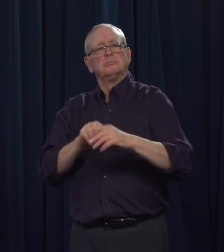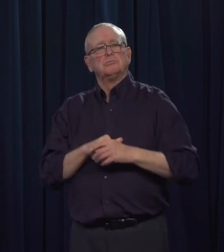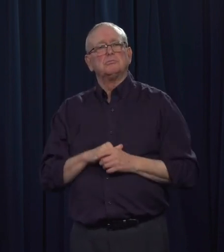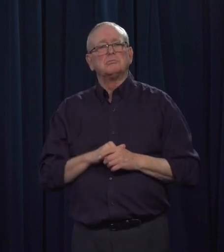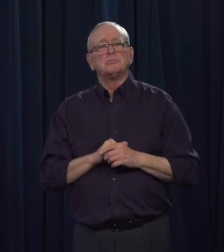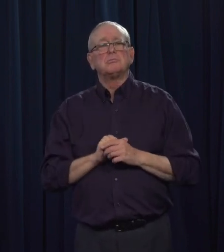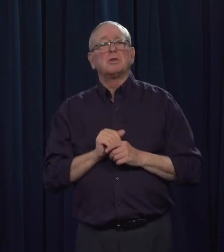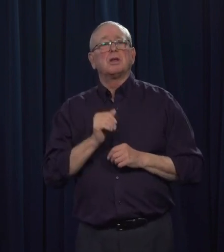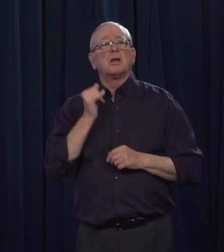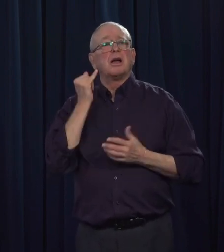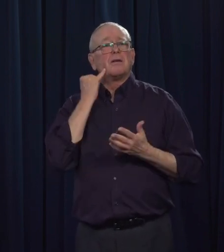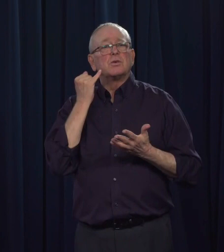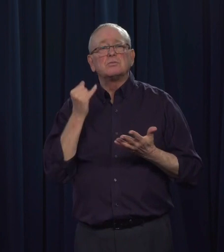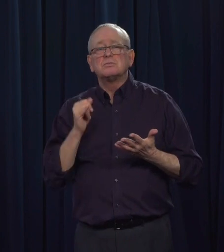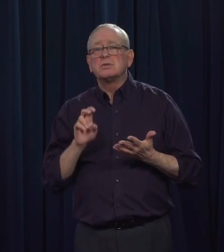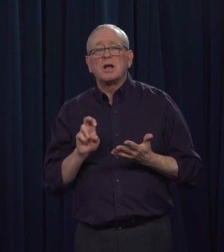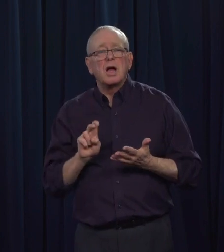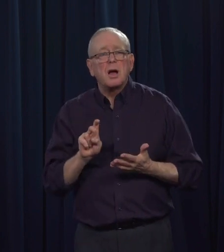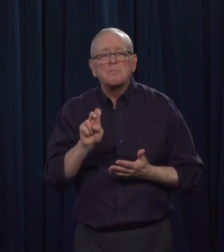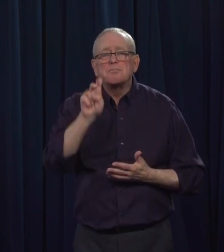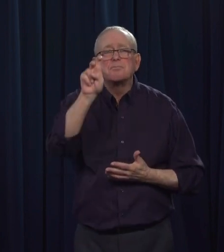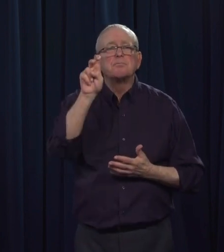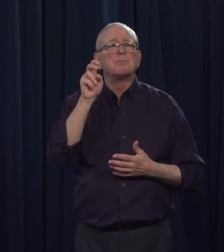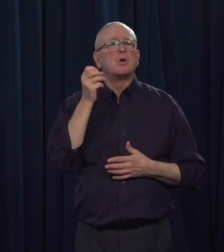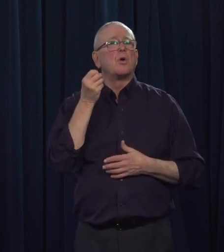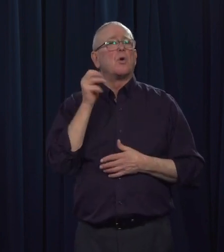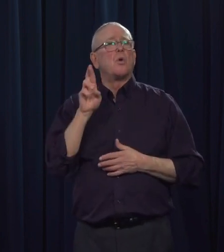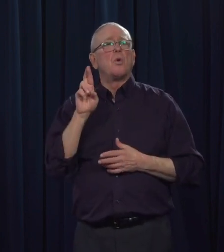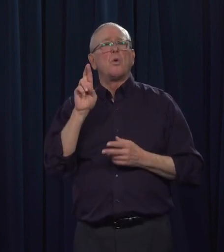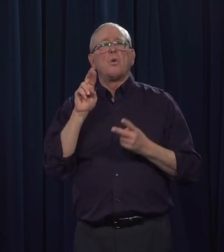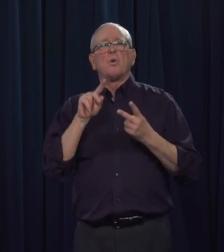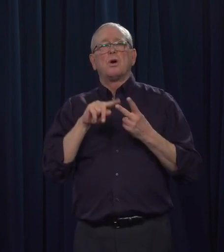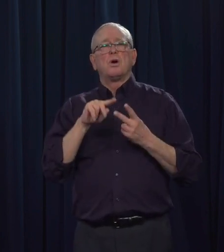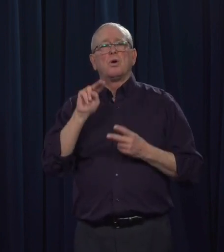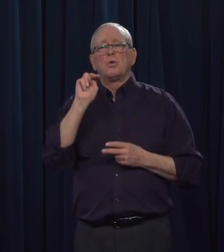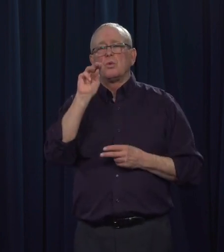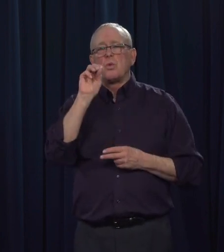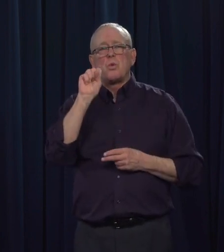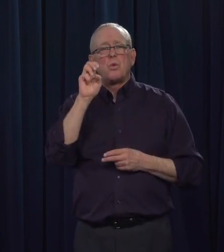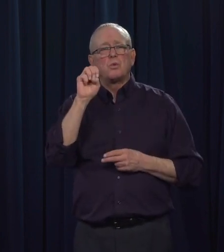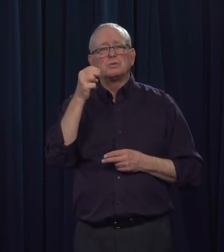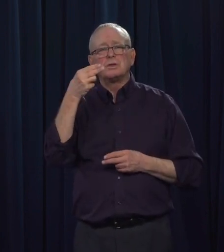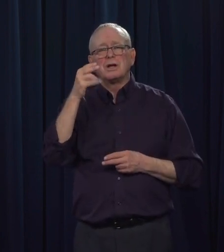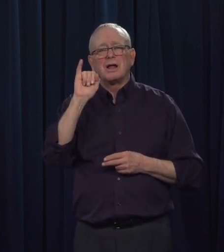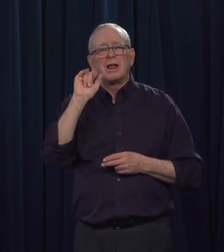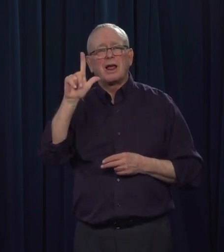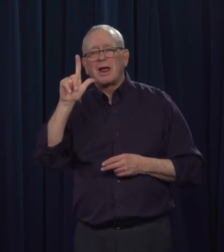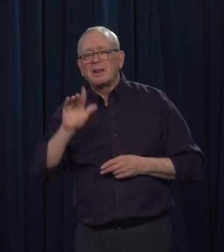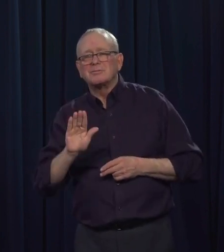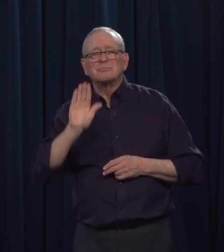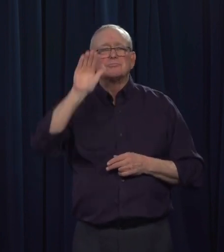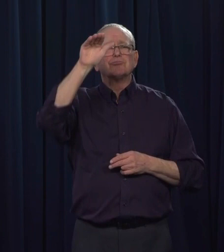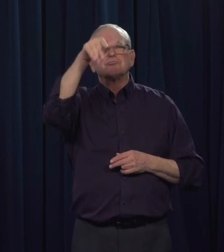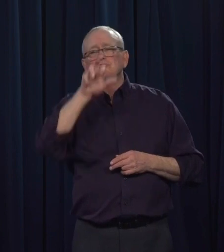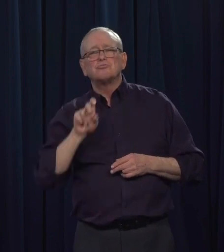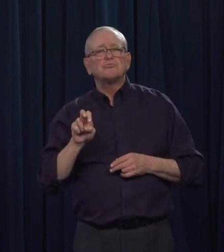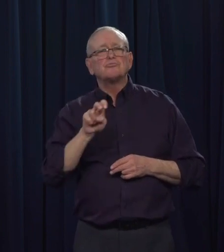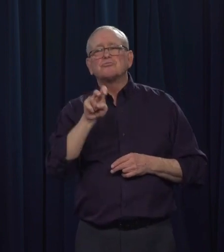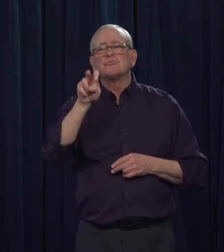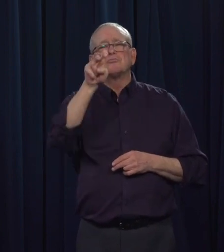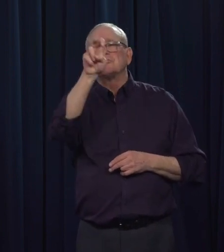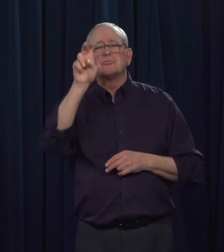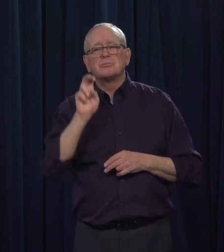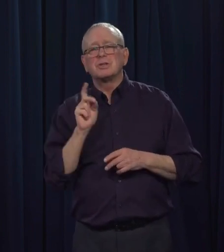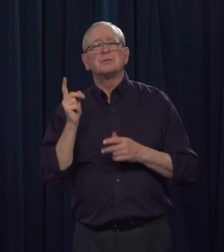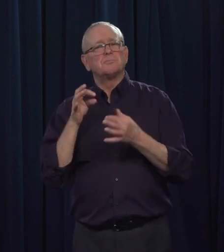heading up Nose Hill, please be careful to maintain a distance of 2 meters and to avoid touching rails, garbage cans, or